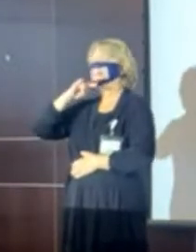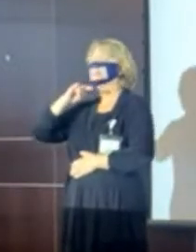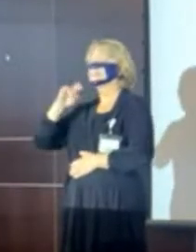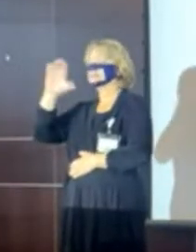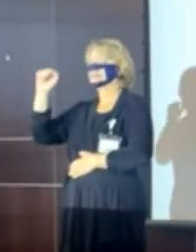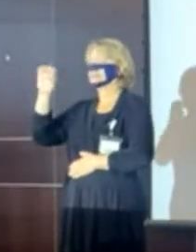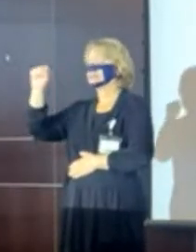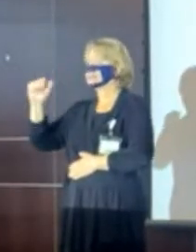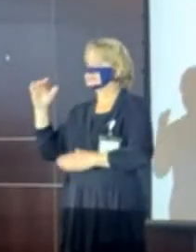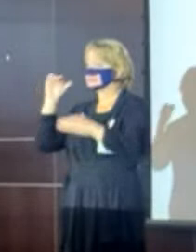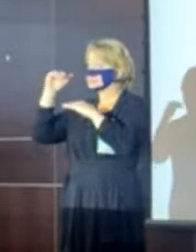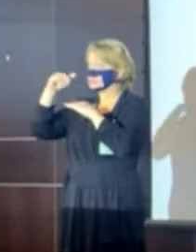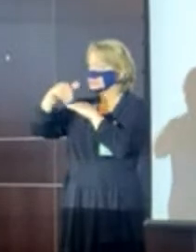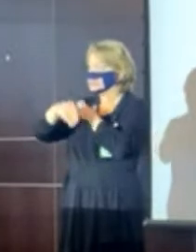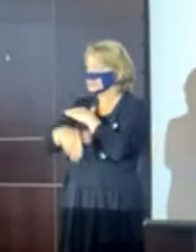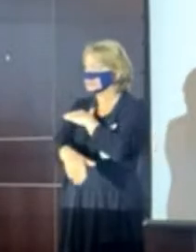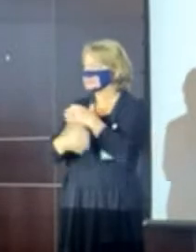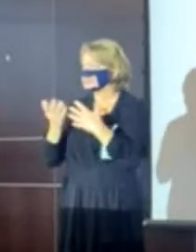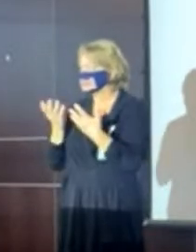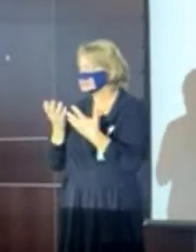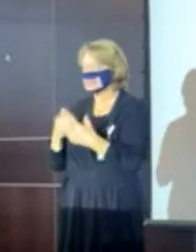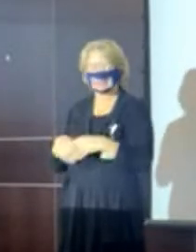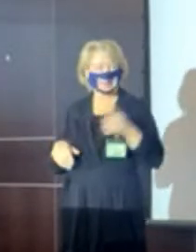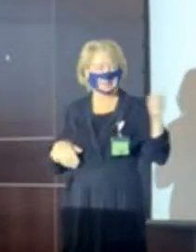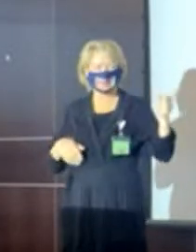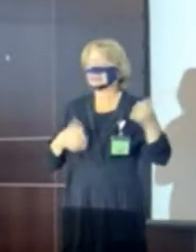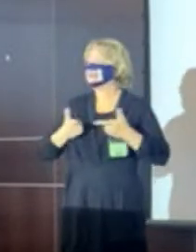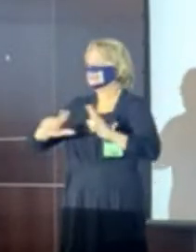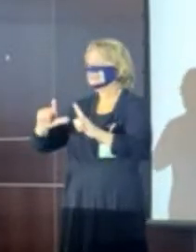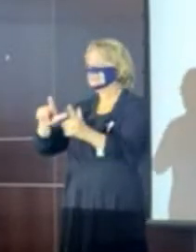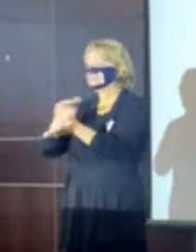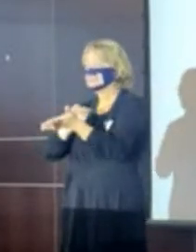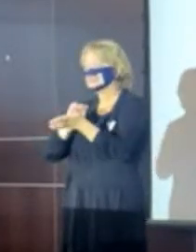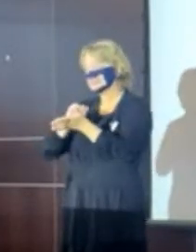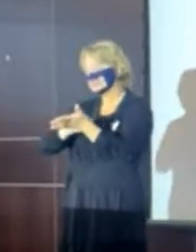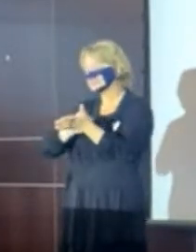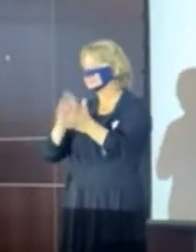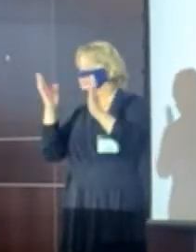You want to take that one? Sure. I'll let the medical folks take